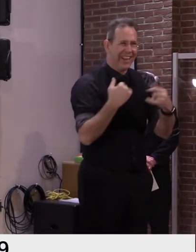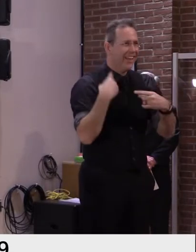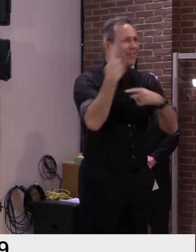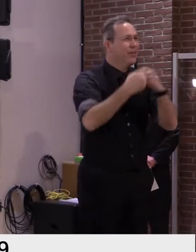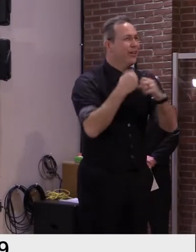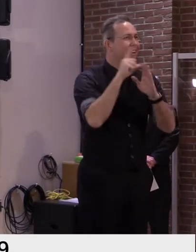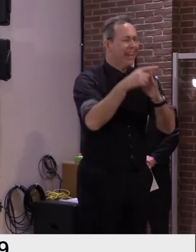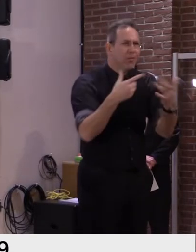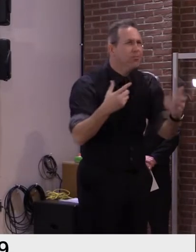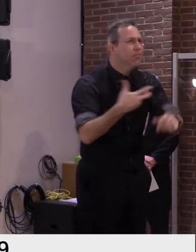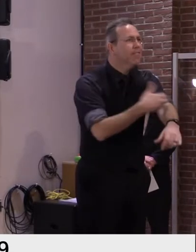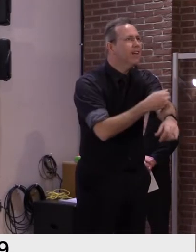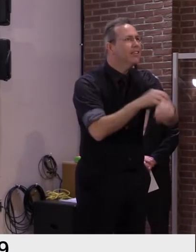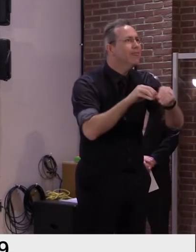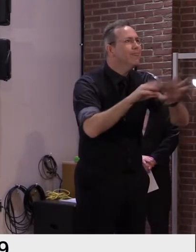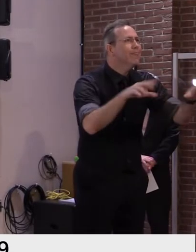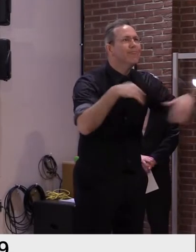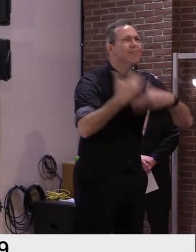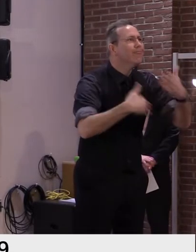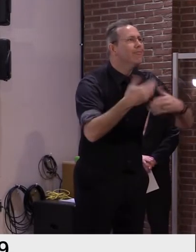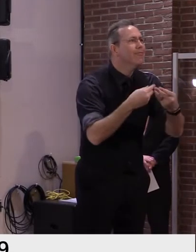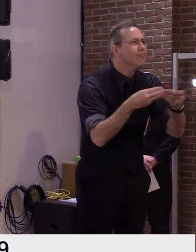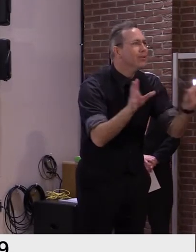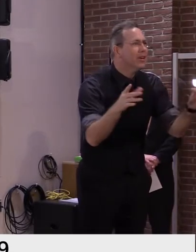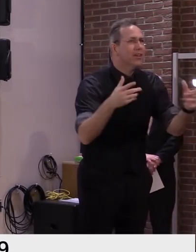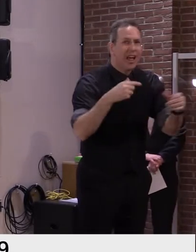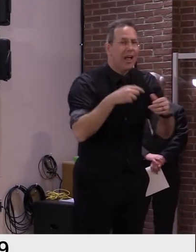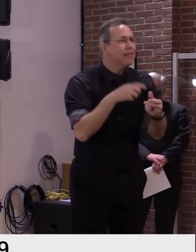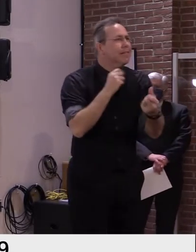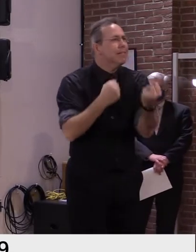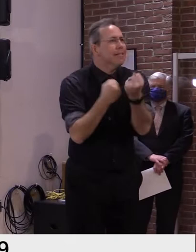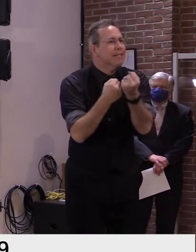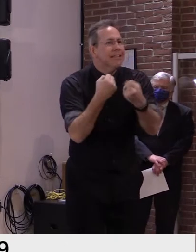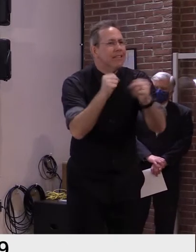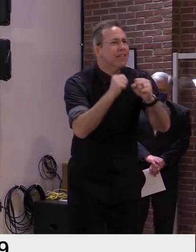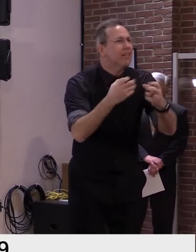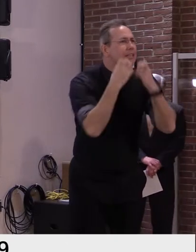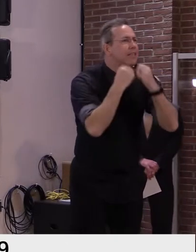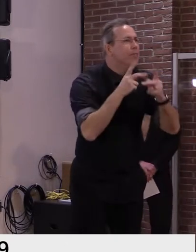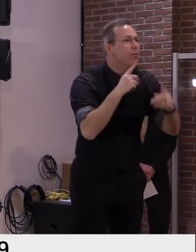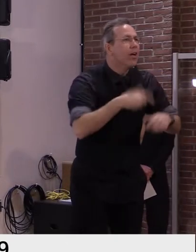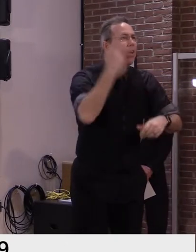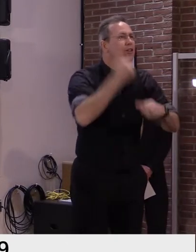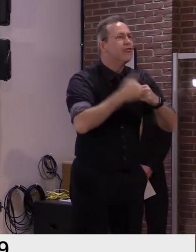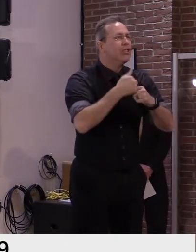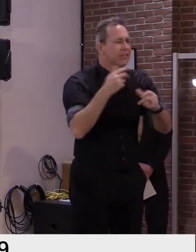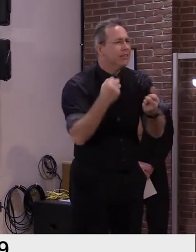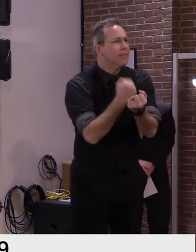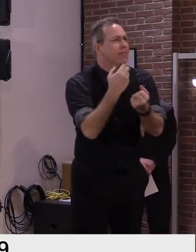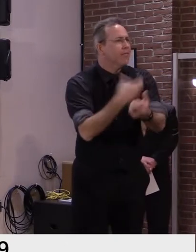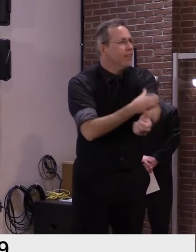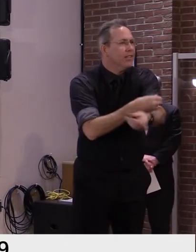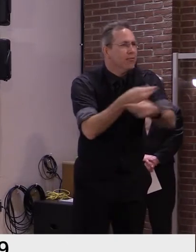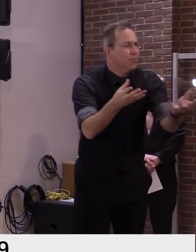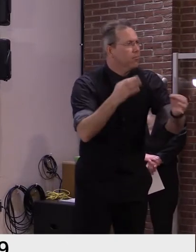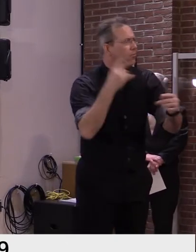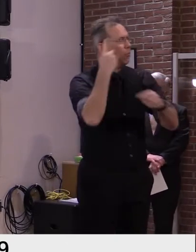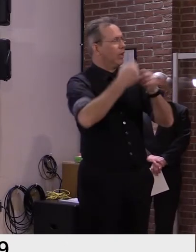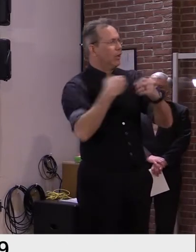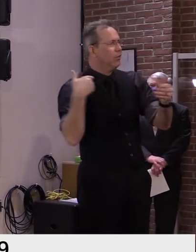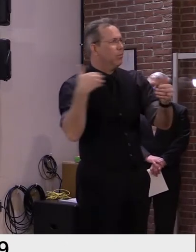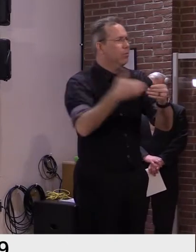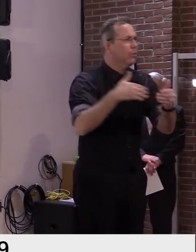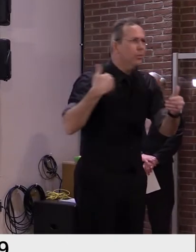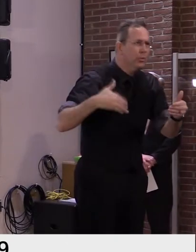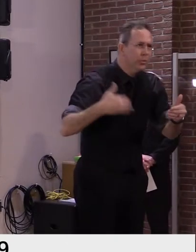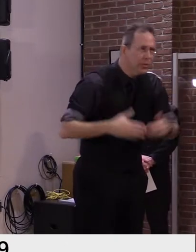incredibly effective vaccines. While I know we still have a way to go, we should think about how remarkable